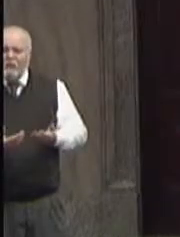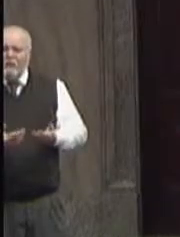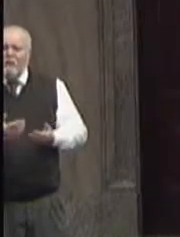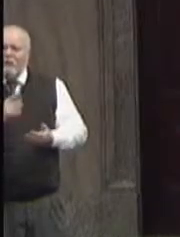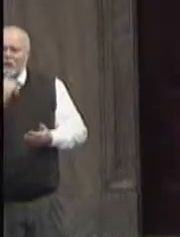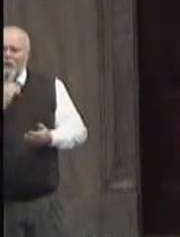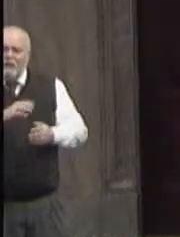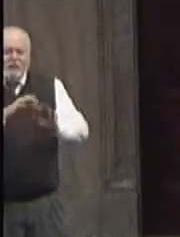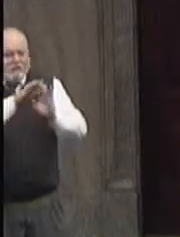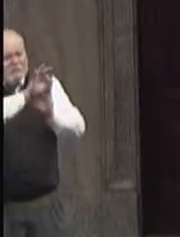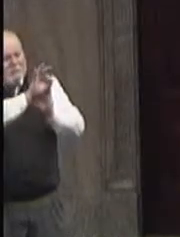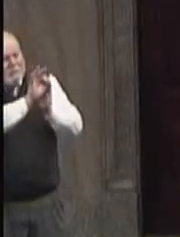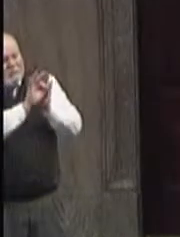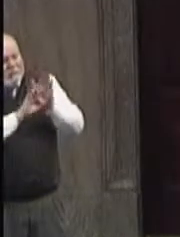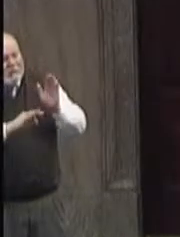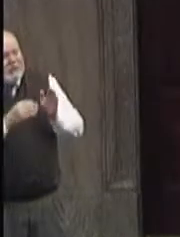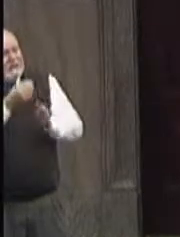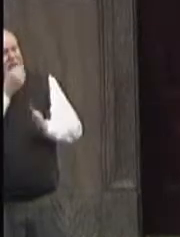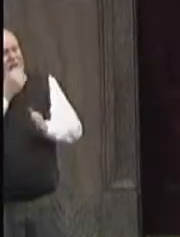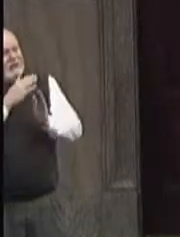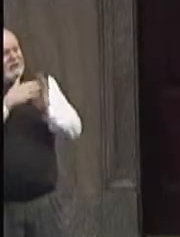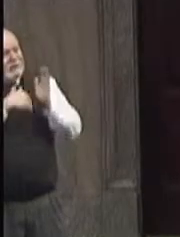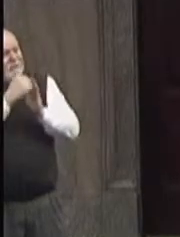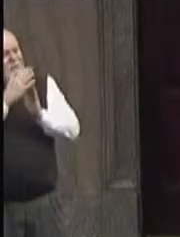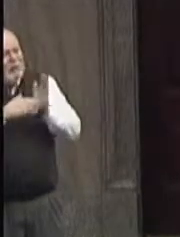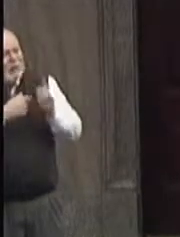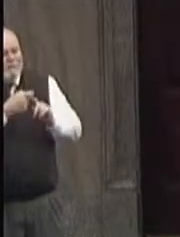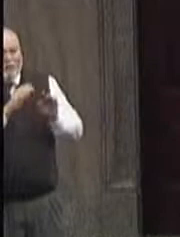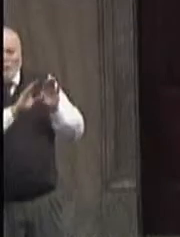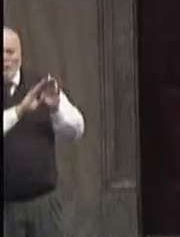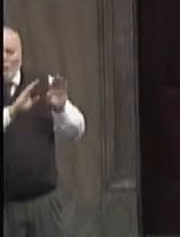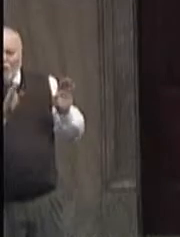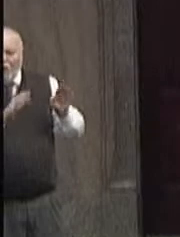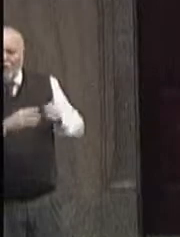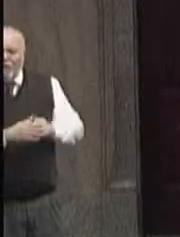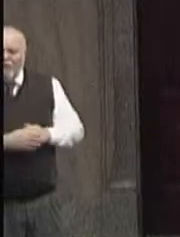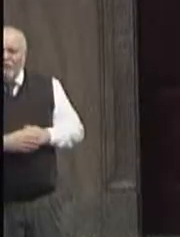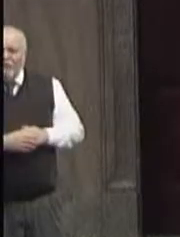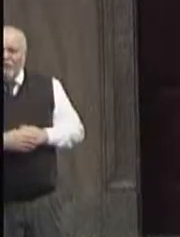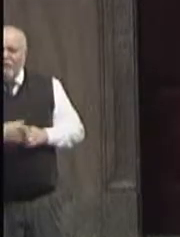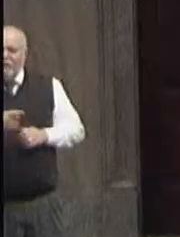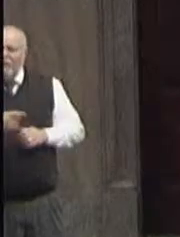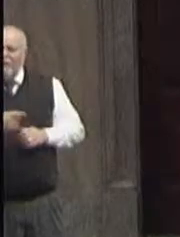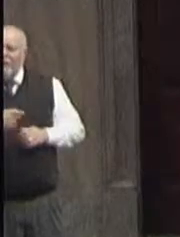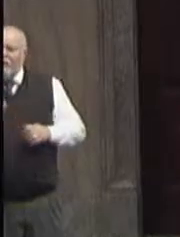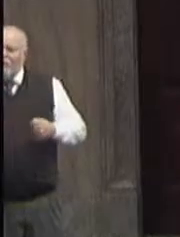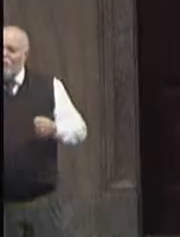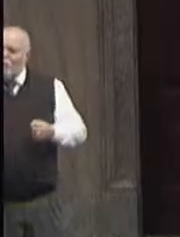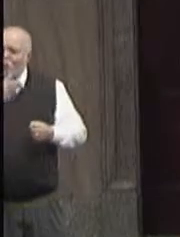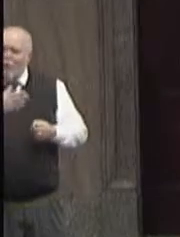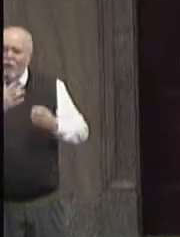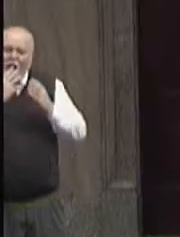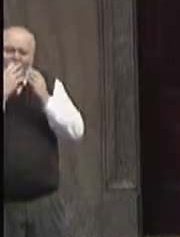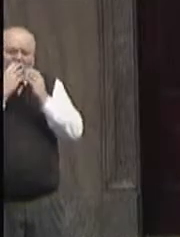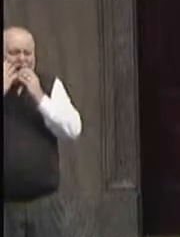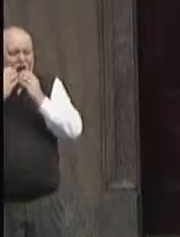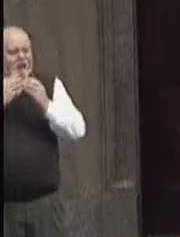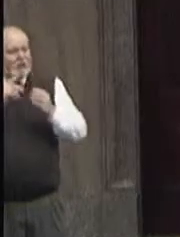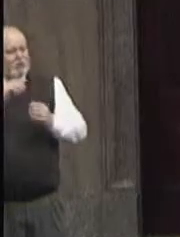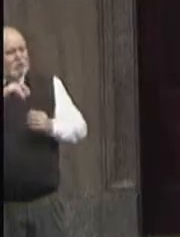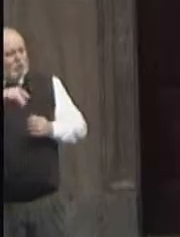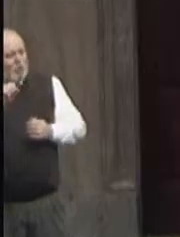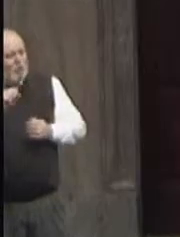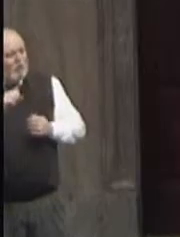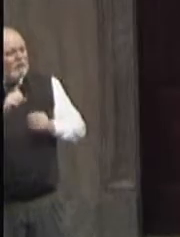and eating paint off of his wall. He's throwing and mouthing toys versus playing with